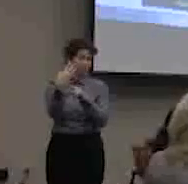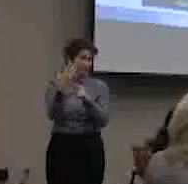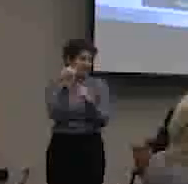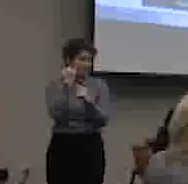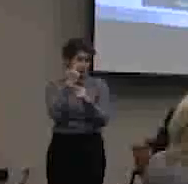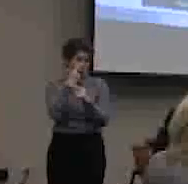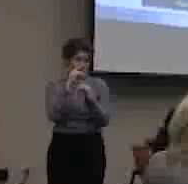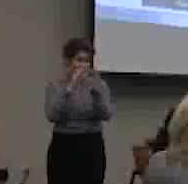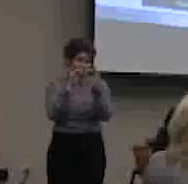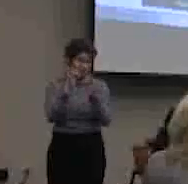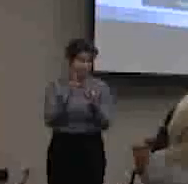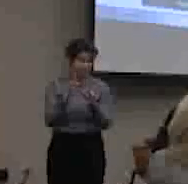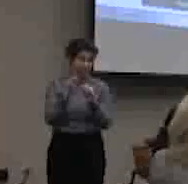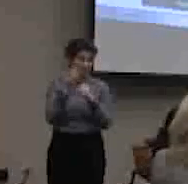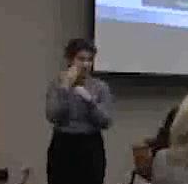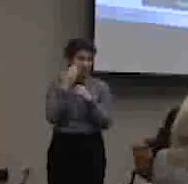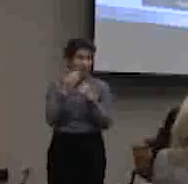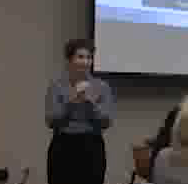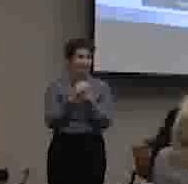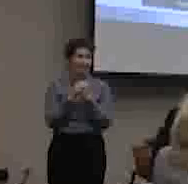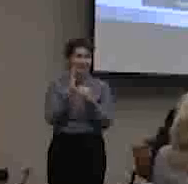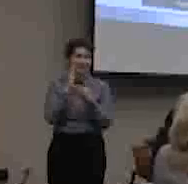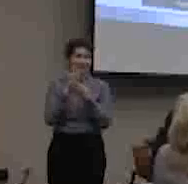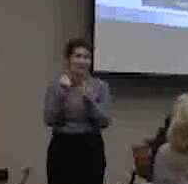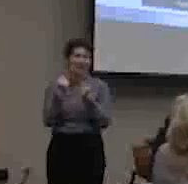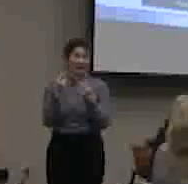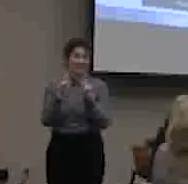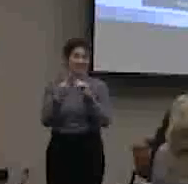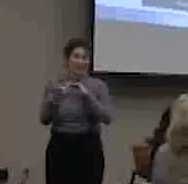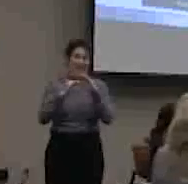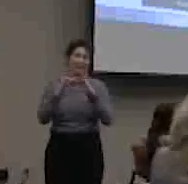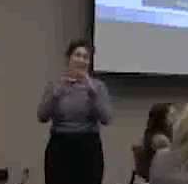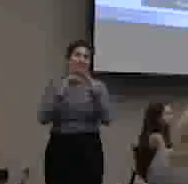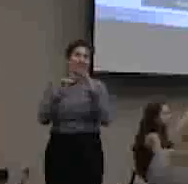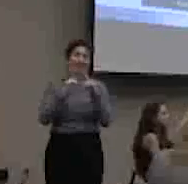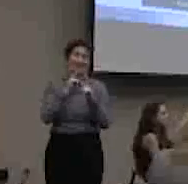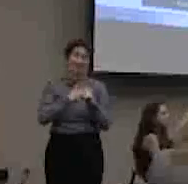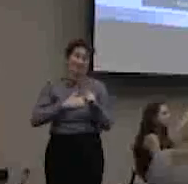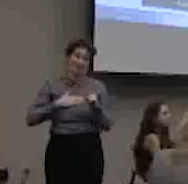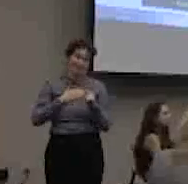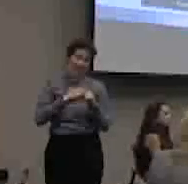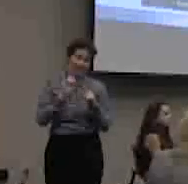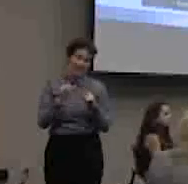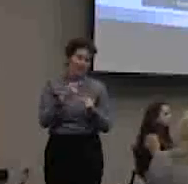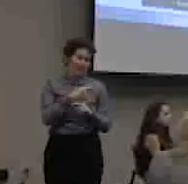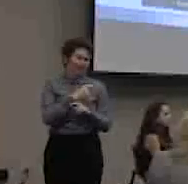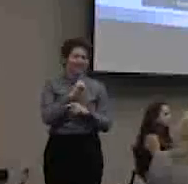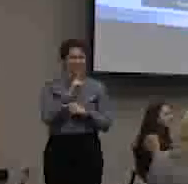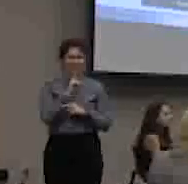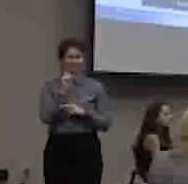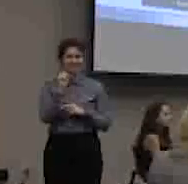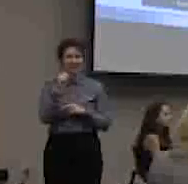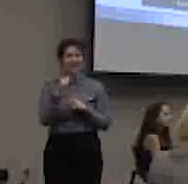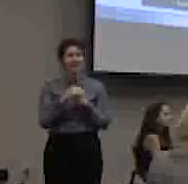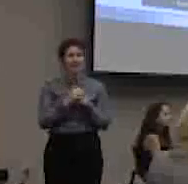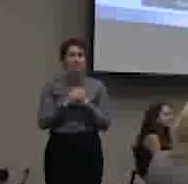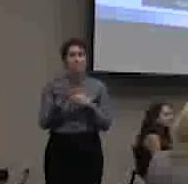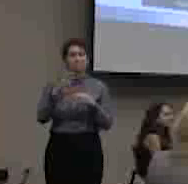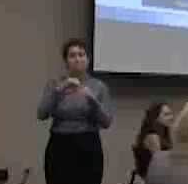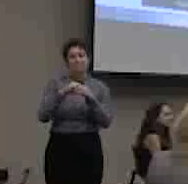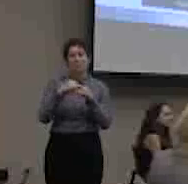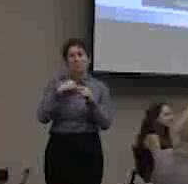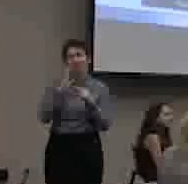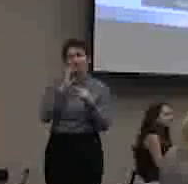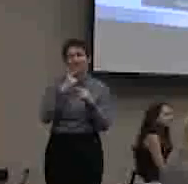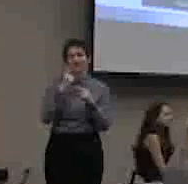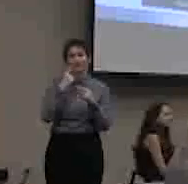stop a lot of emails coming to me. Sure. And I would appreciate that. So. Yeah. So, and it builds into what I was going to say as a closing thought for that panel